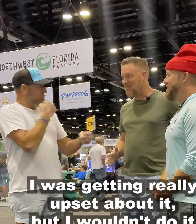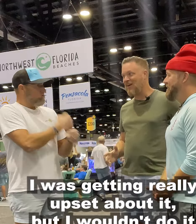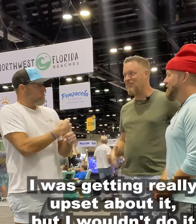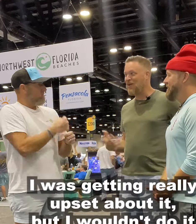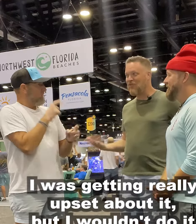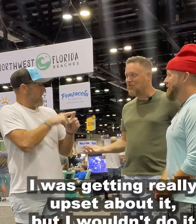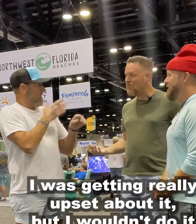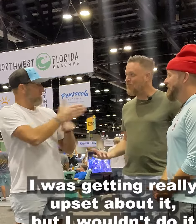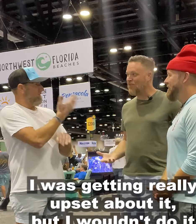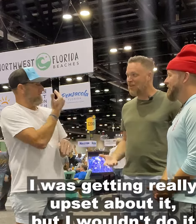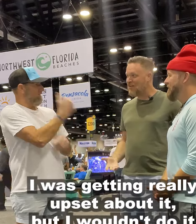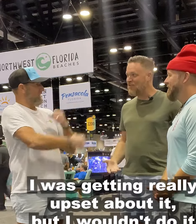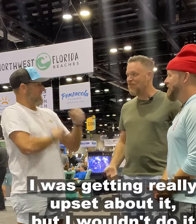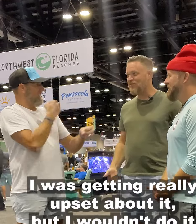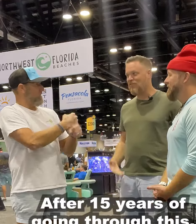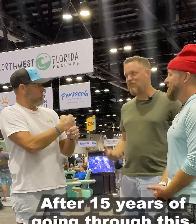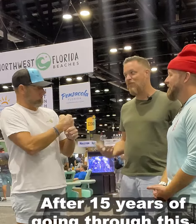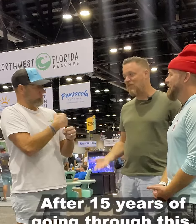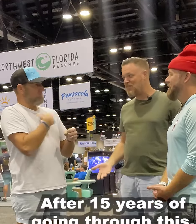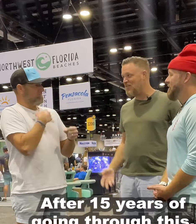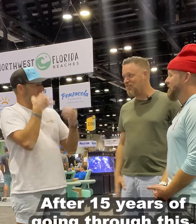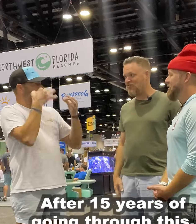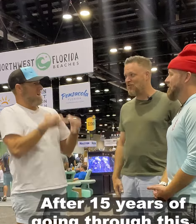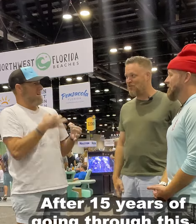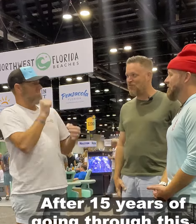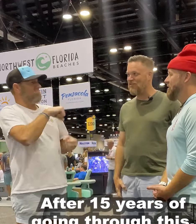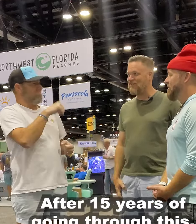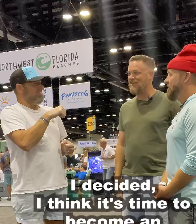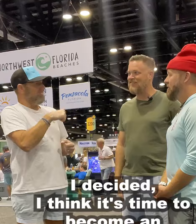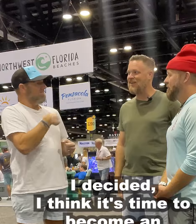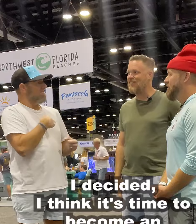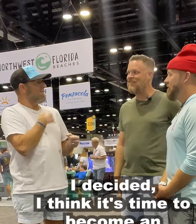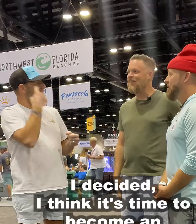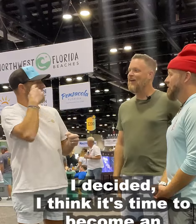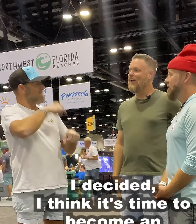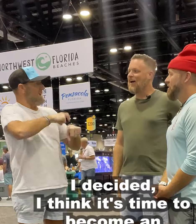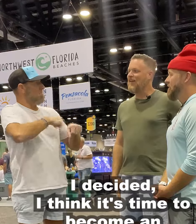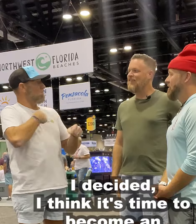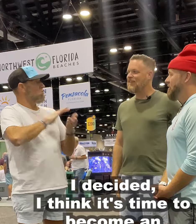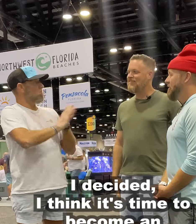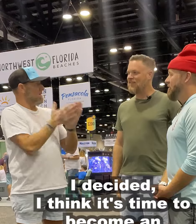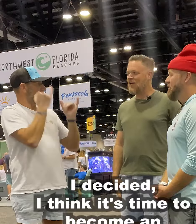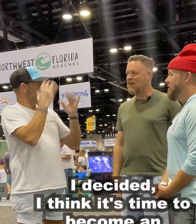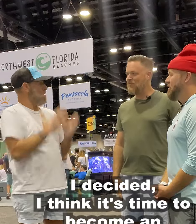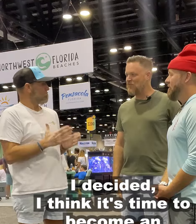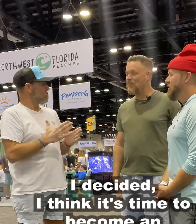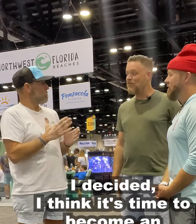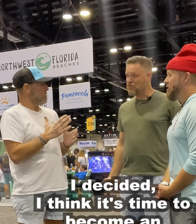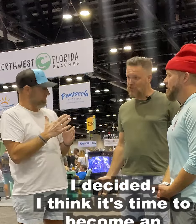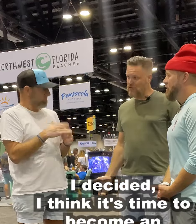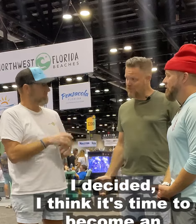about it, but I went through it for a lot of years. After 15 years of going through this, I decided, I think it's time to become an instructor.